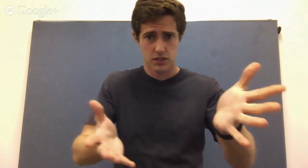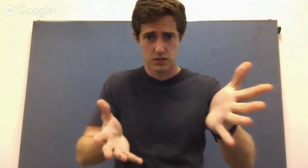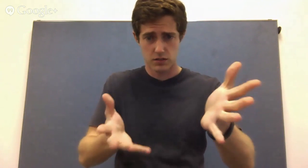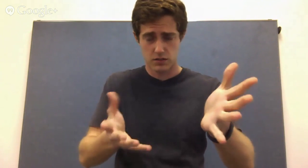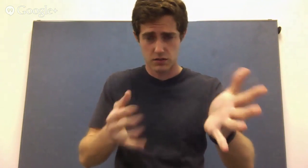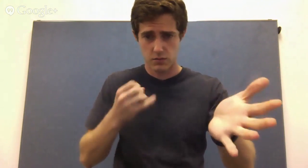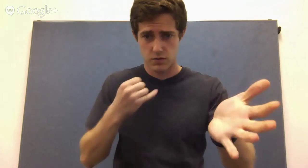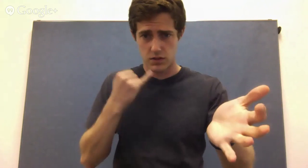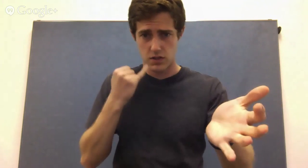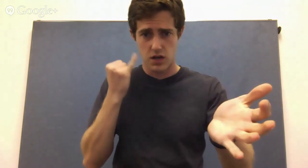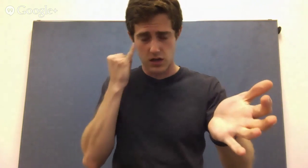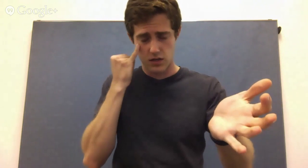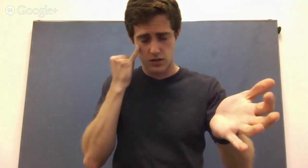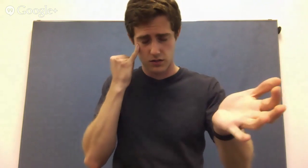If I were the night